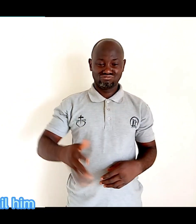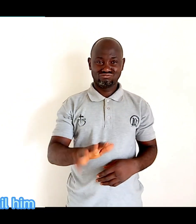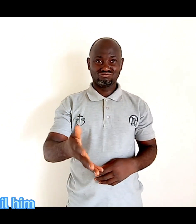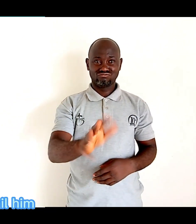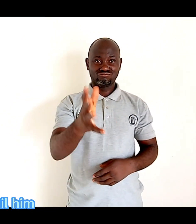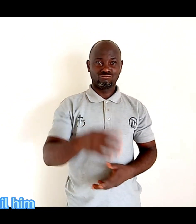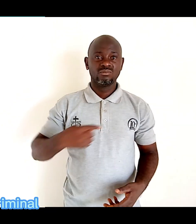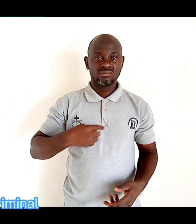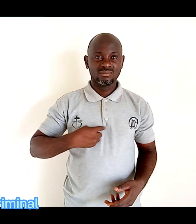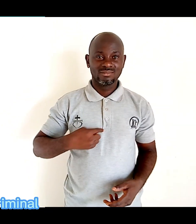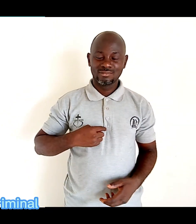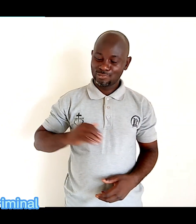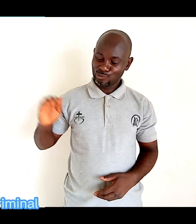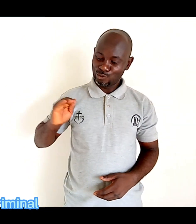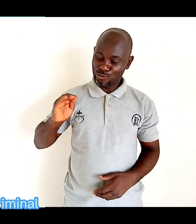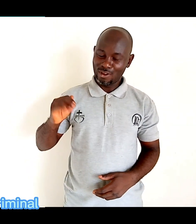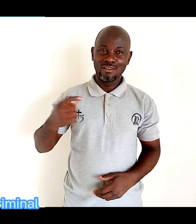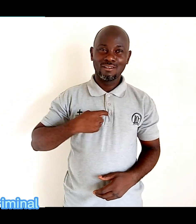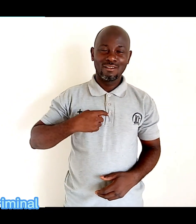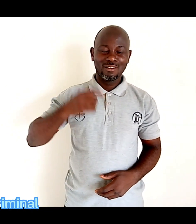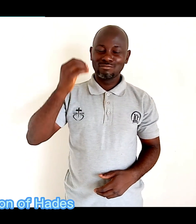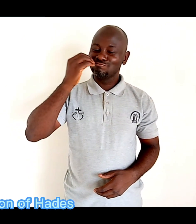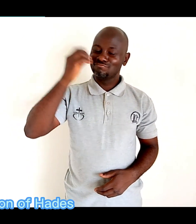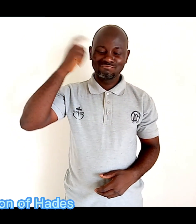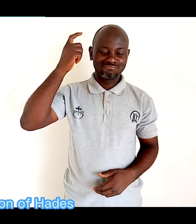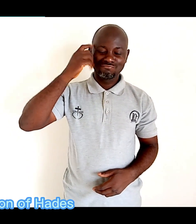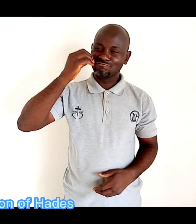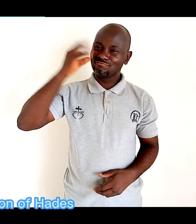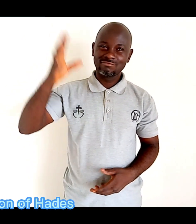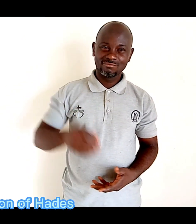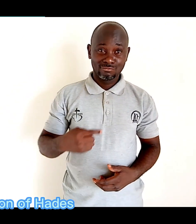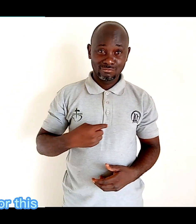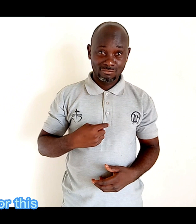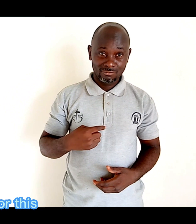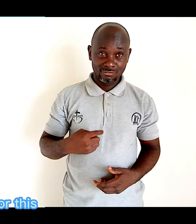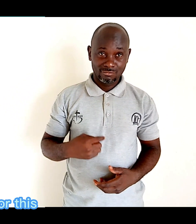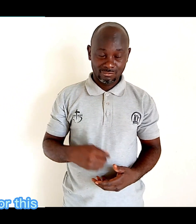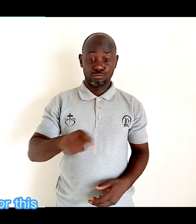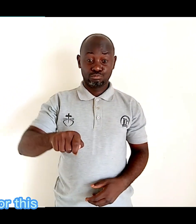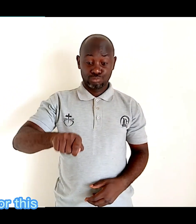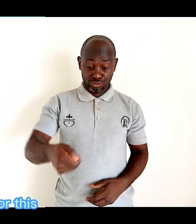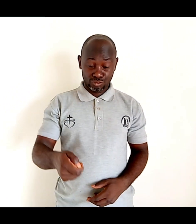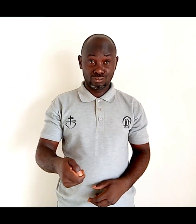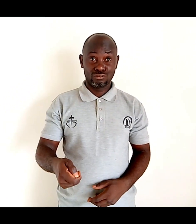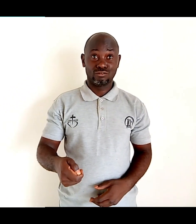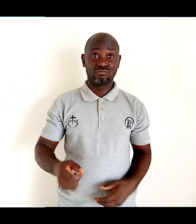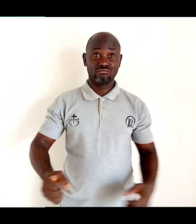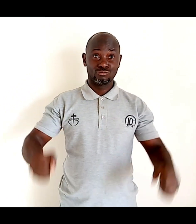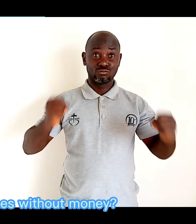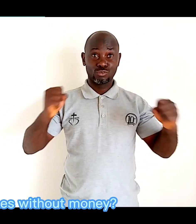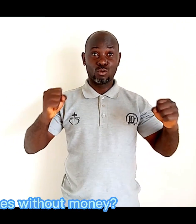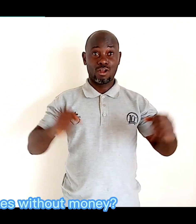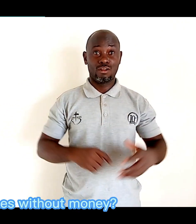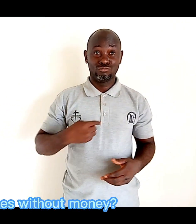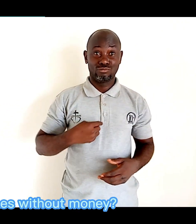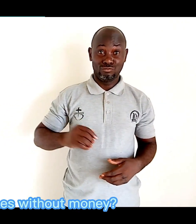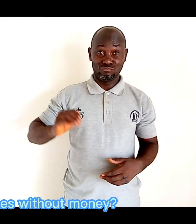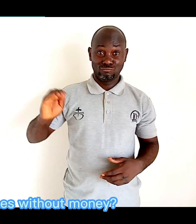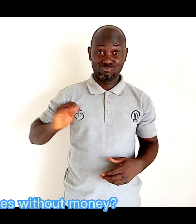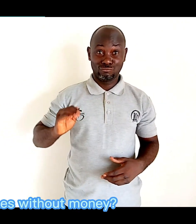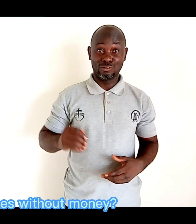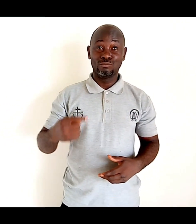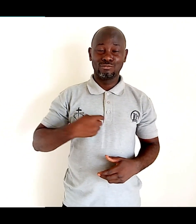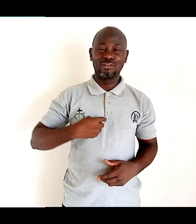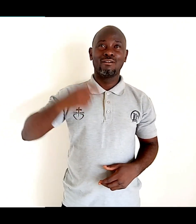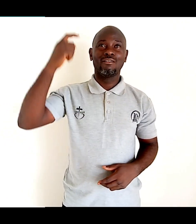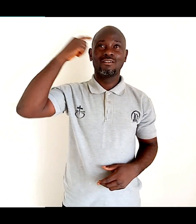say jail him. Hell, cell, criminal, you are cursed, son of Hades, must pay for this. Oh, the criminal is the one without